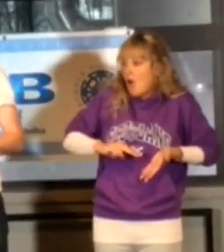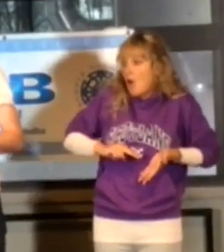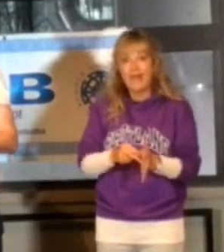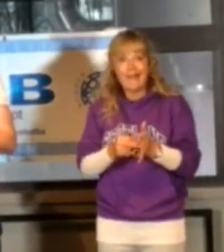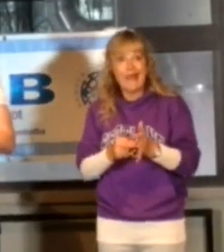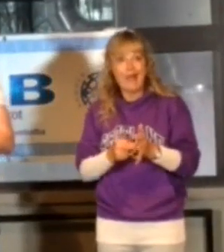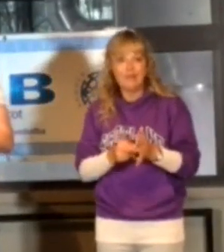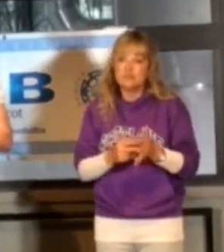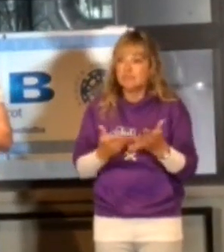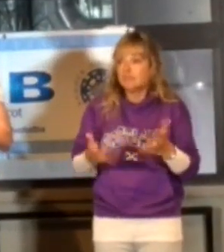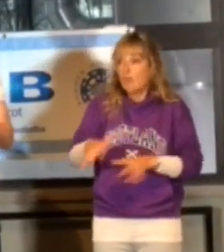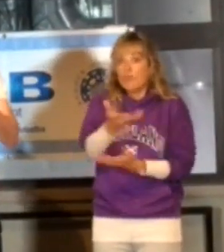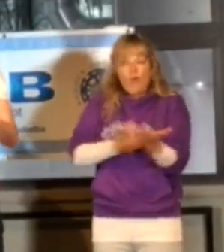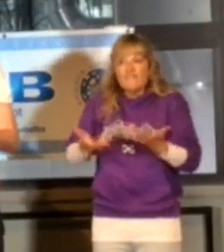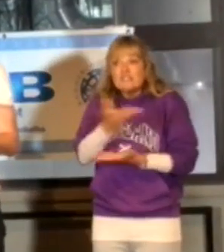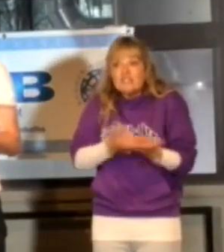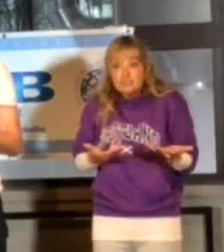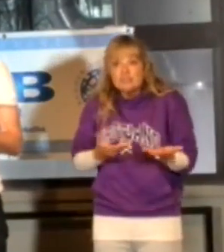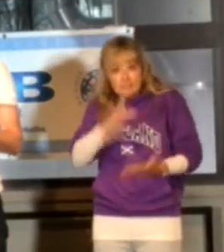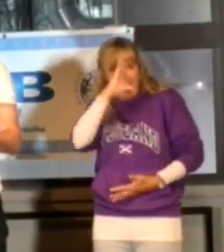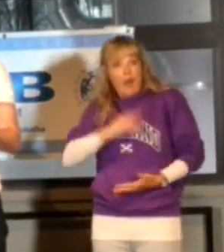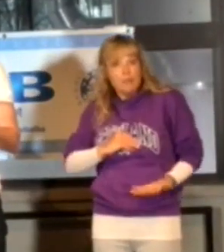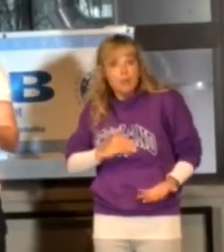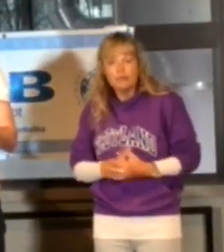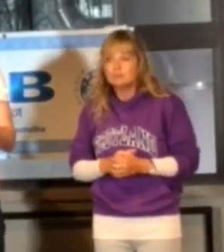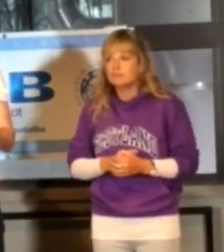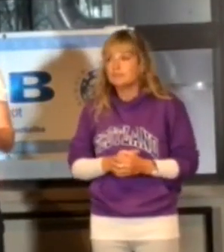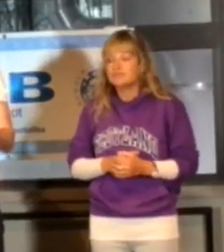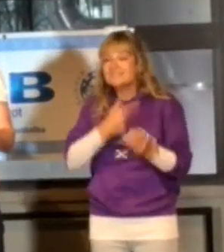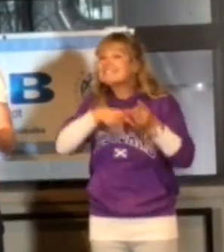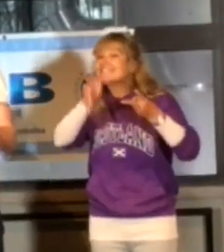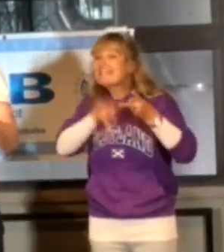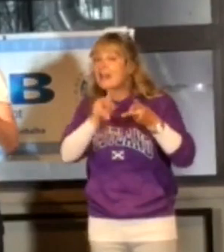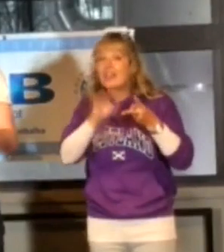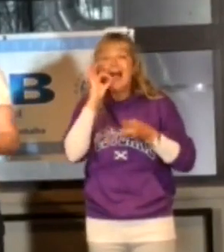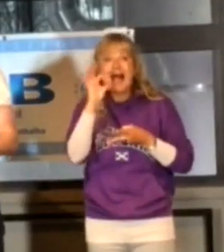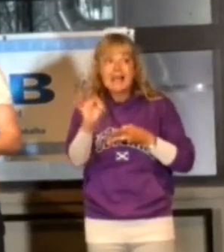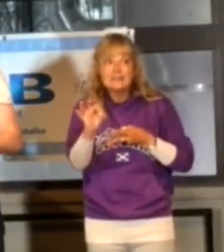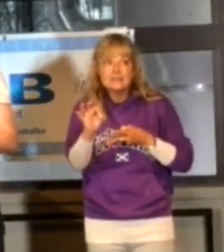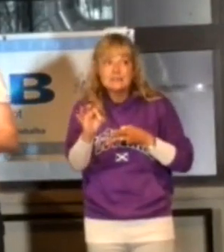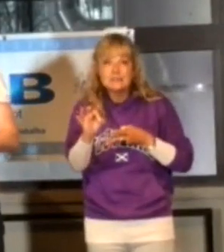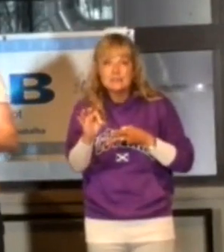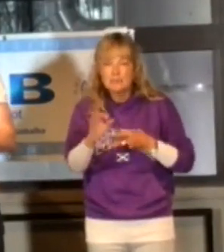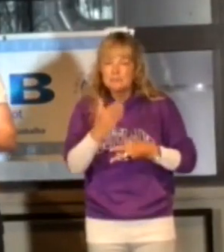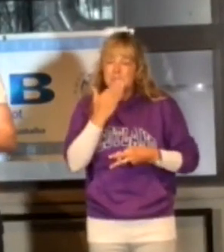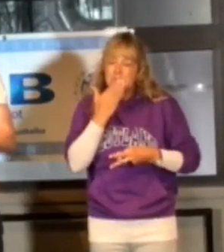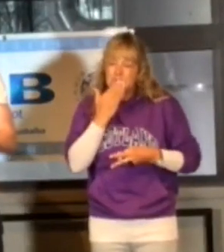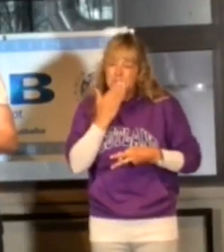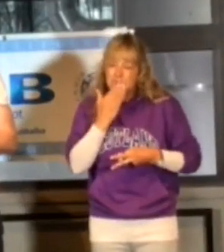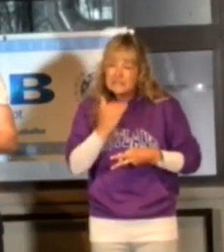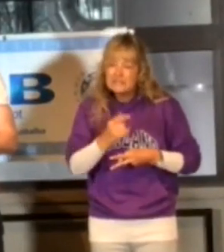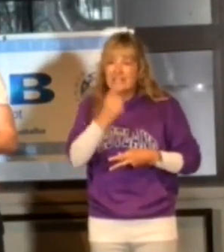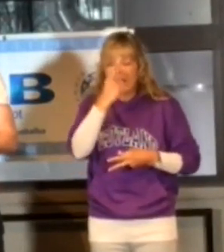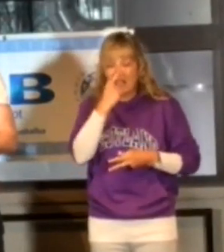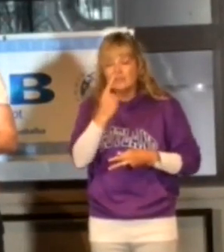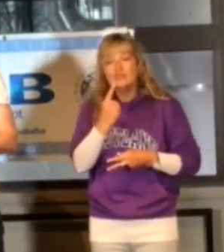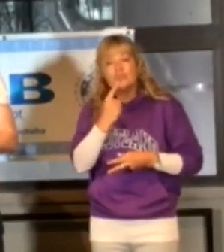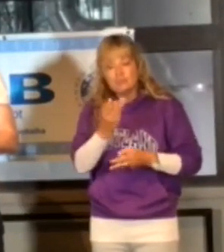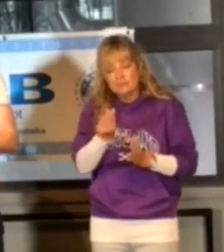to have some of these conversations. The other thing I'm going to ask you today is, will you give £5 until Scotland is